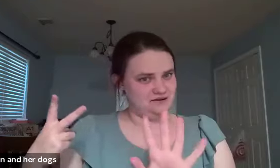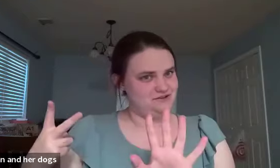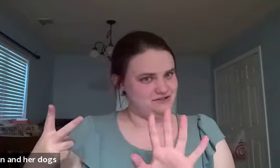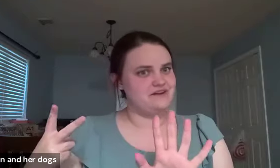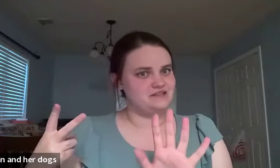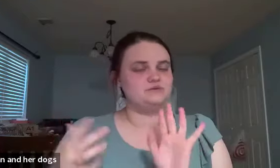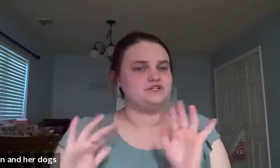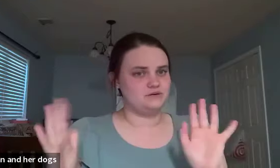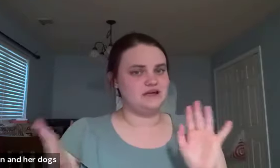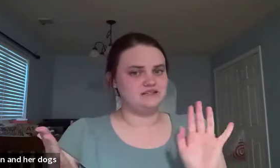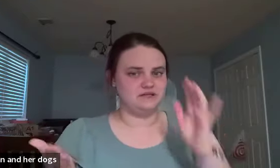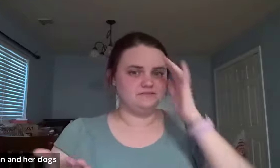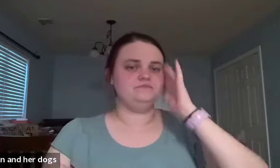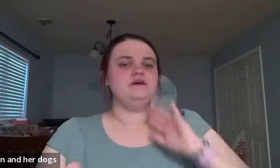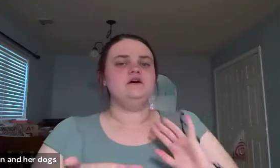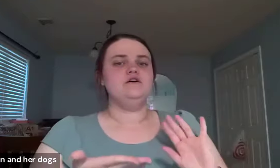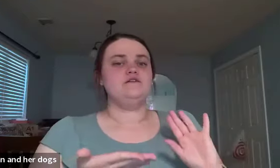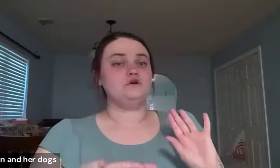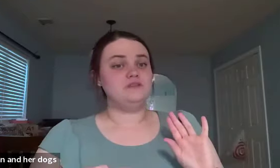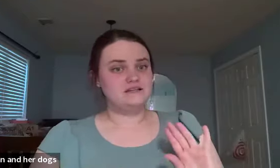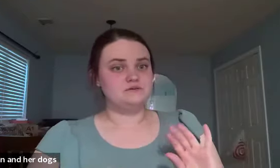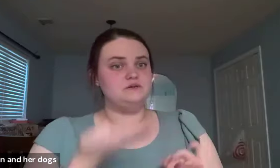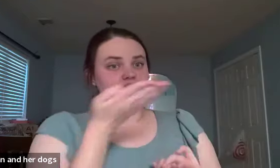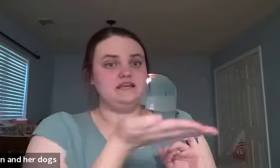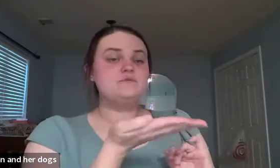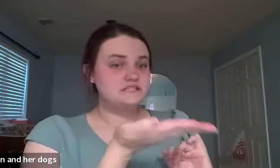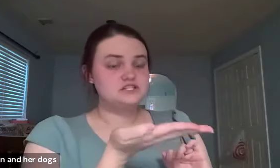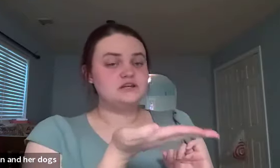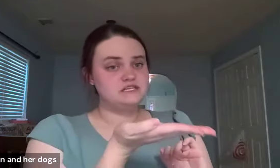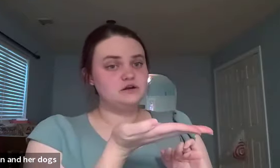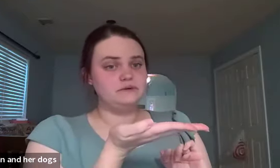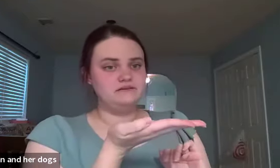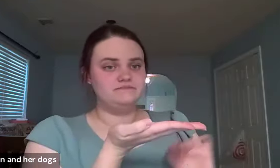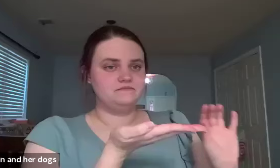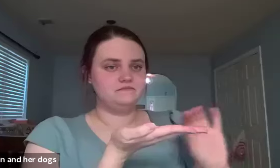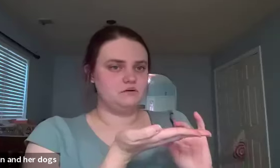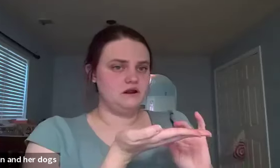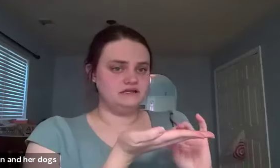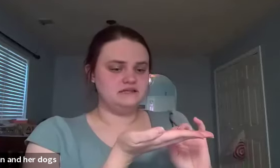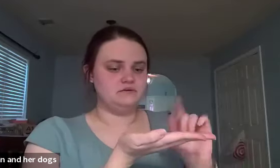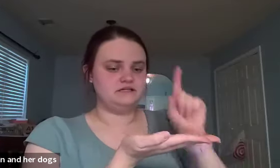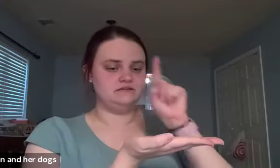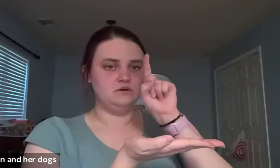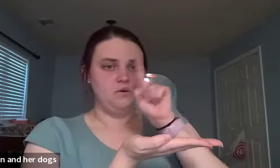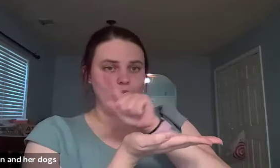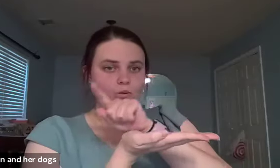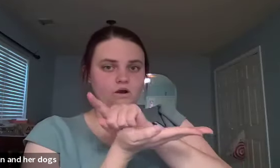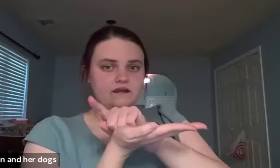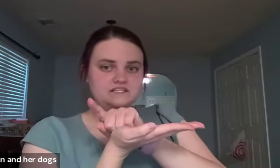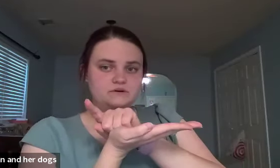kind of confusing fast. So we're going to start with last week. For last week, we're going to get in the position like we did our week. So our hand sideways, one is